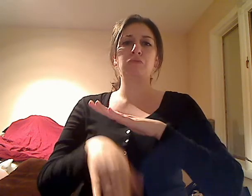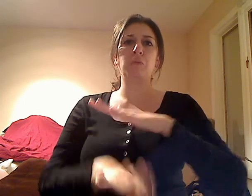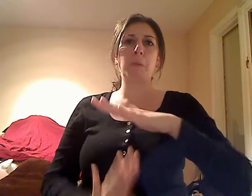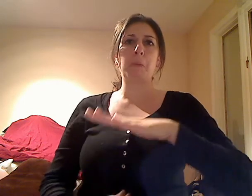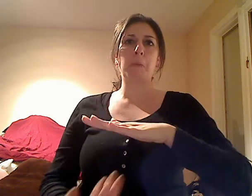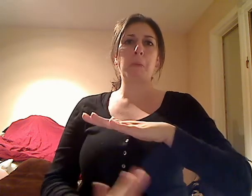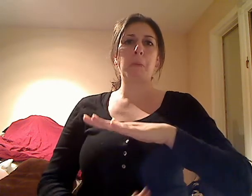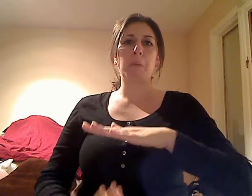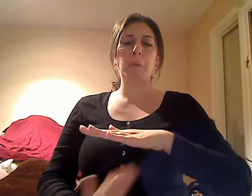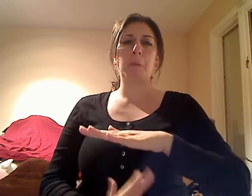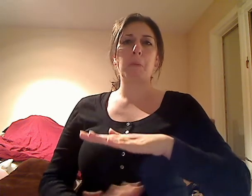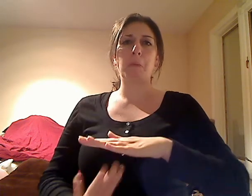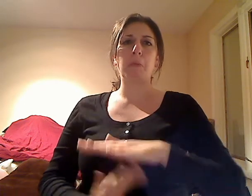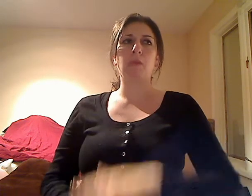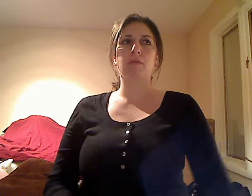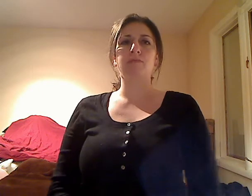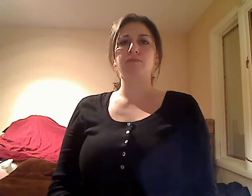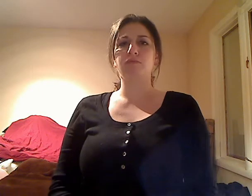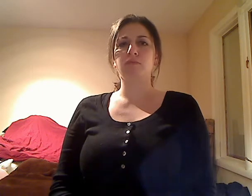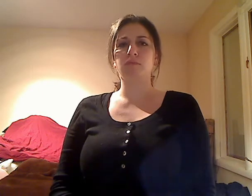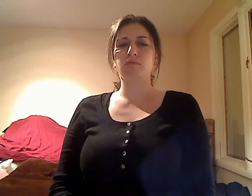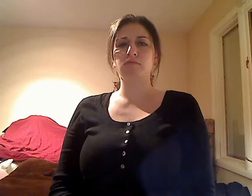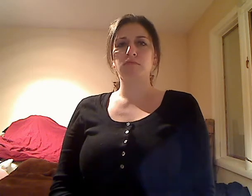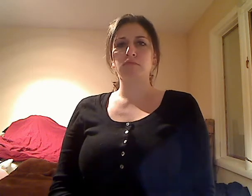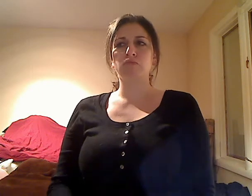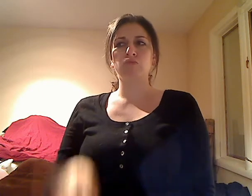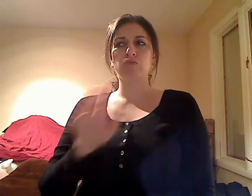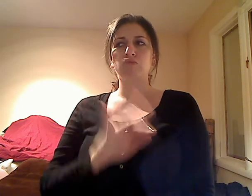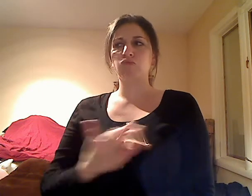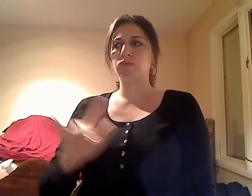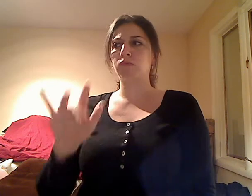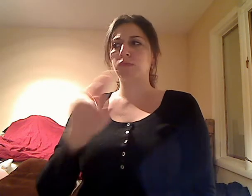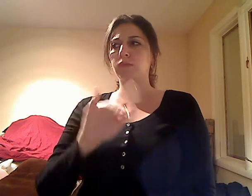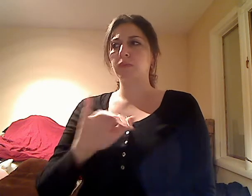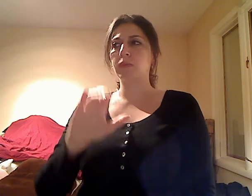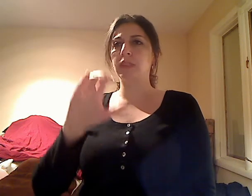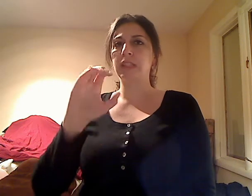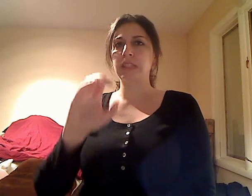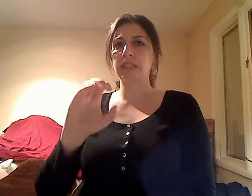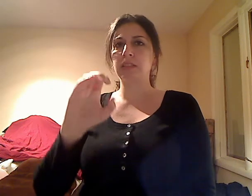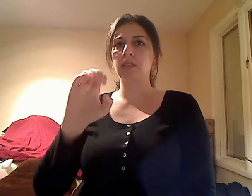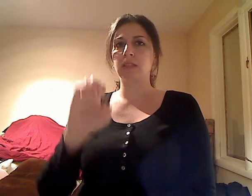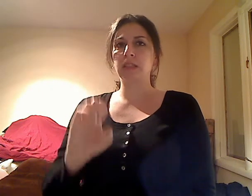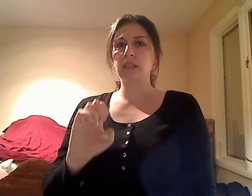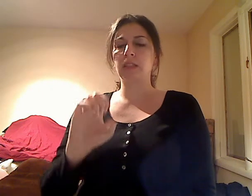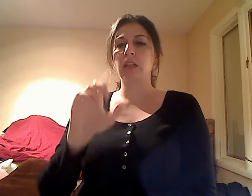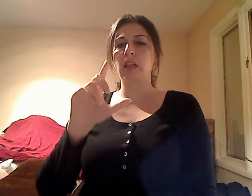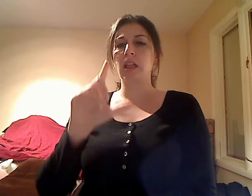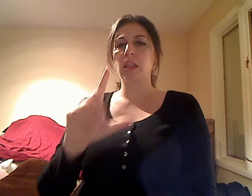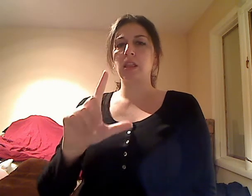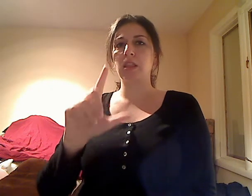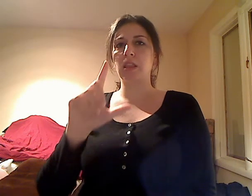S-E-L-L-A-R. Nope. Not S-E. C. C-E-L-L. Spell it again.